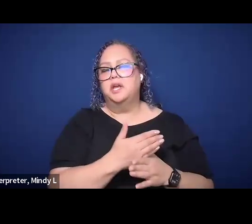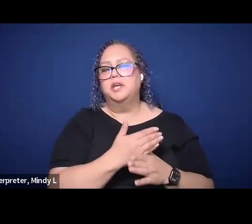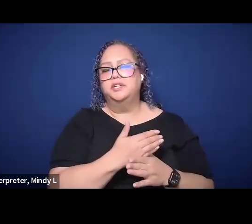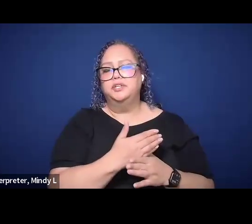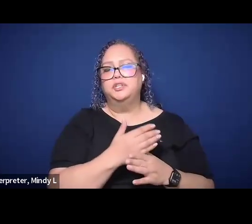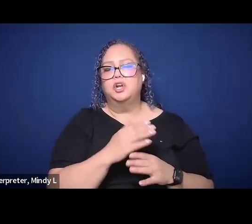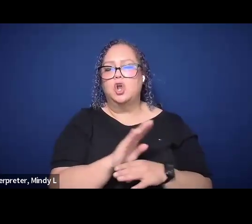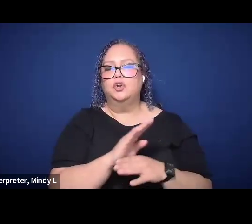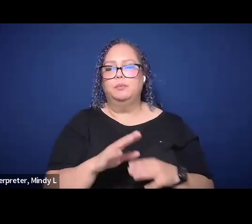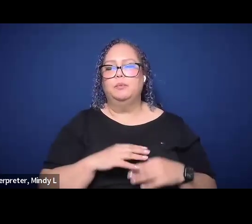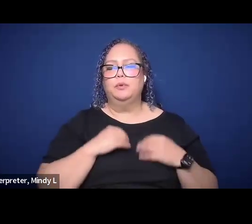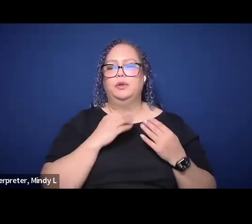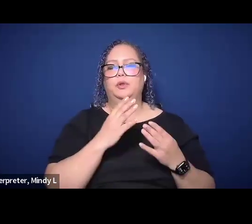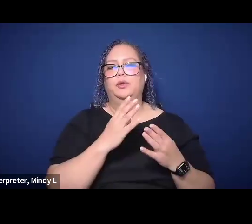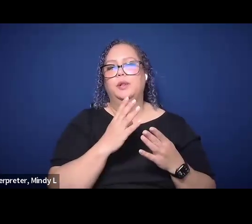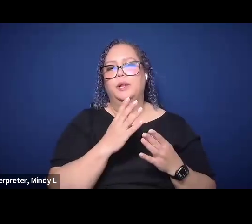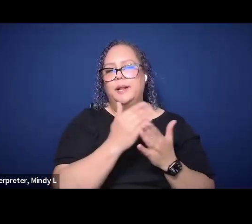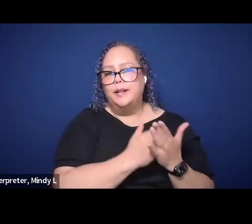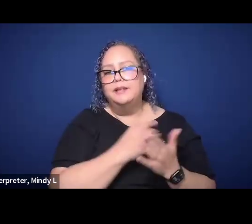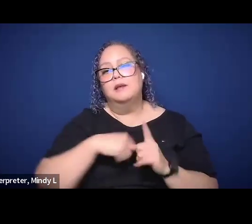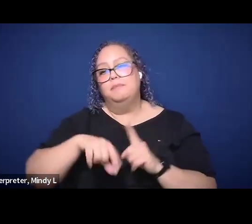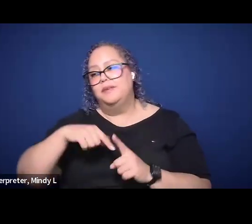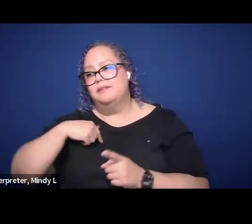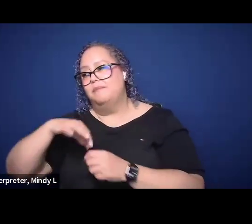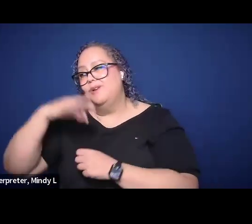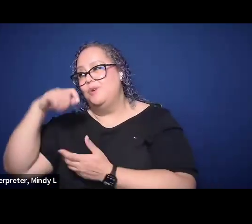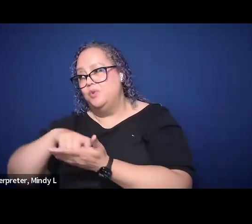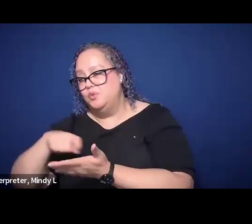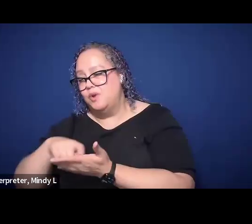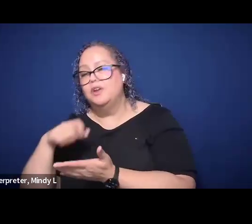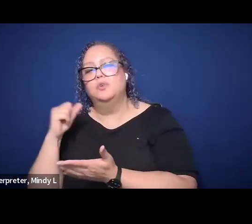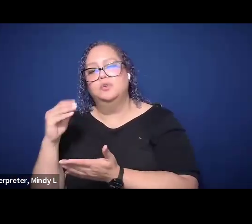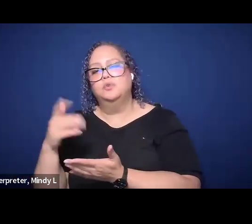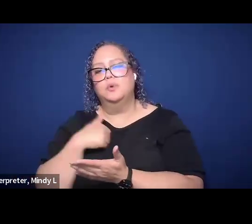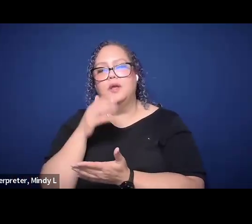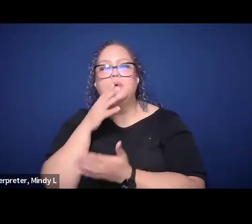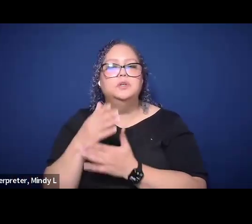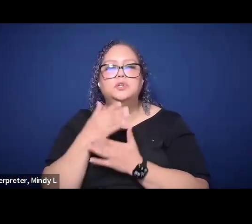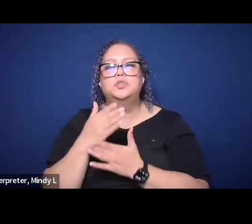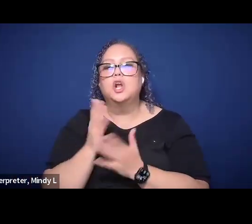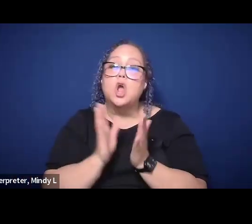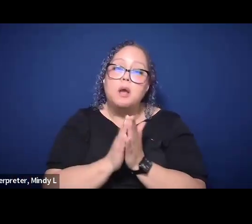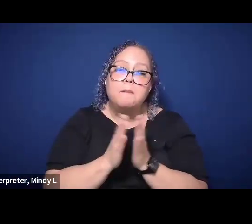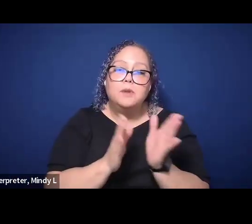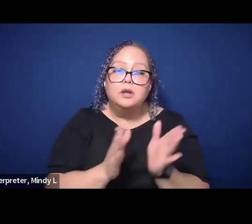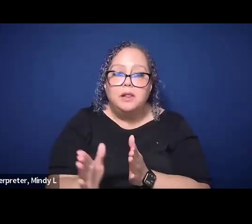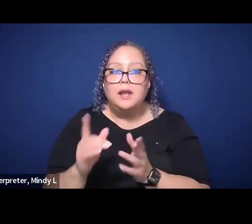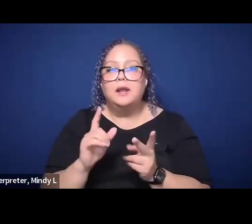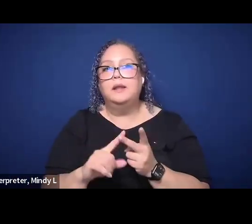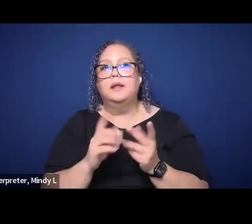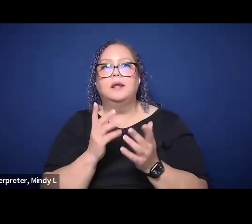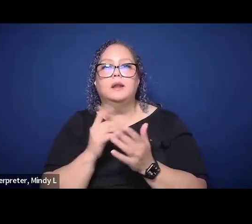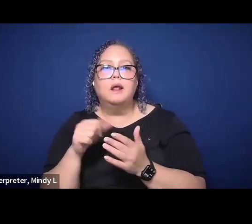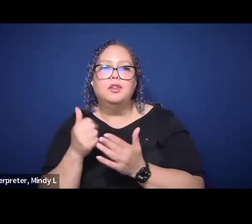So I have some free writing resources and book planning resources that I will be sharing in there. So you can use the QR code here on